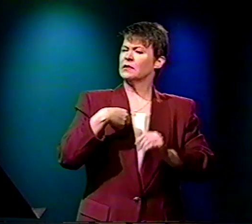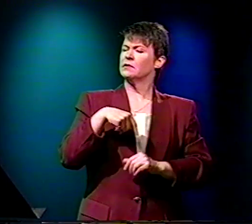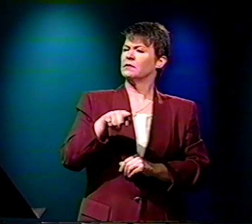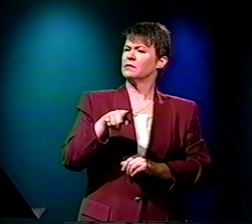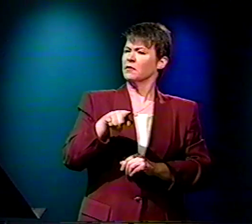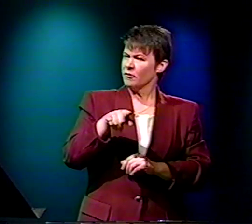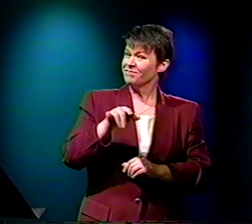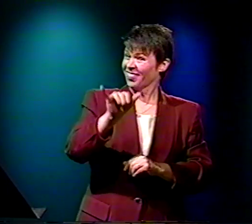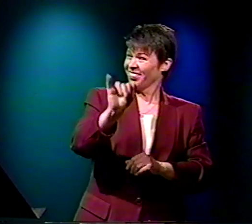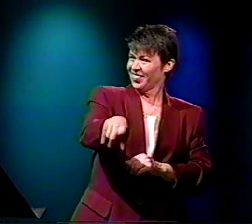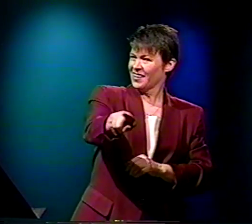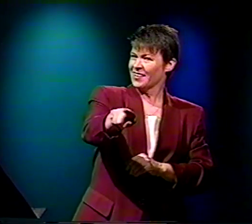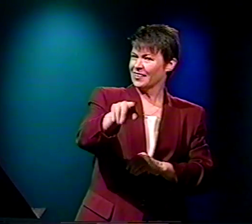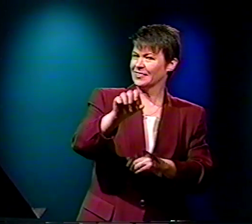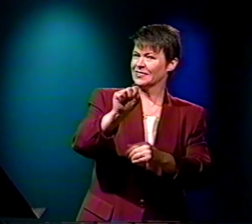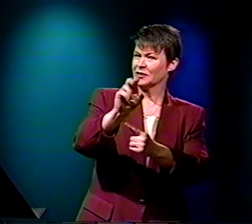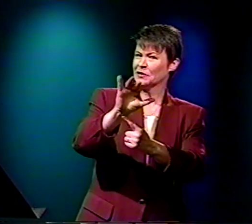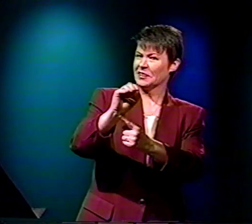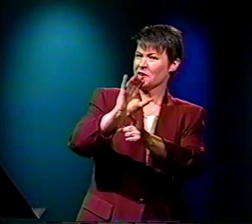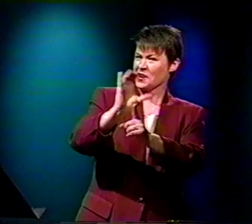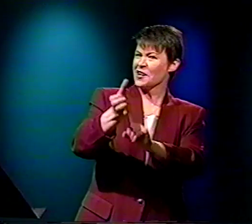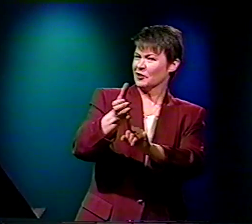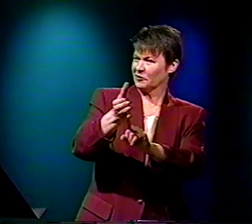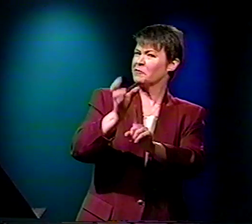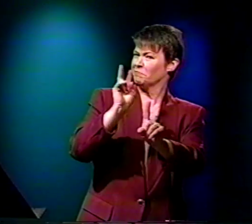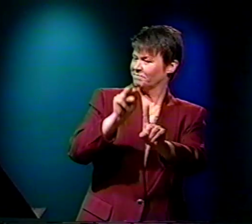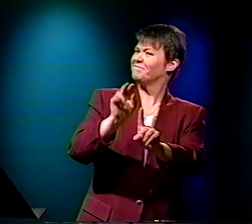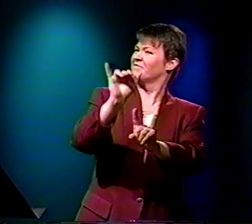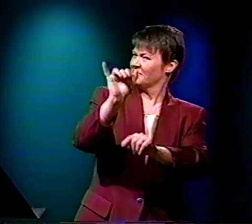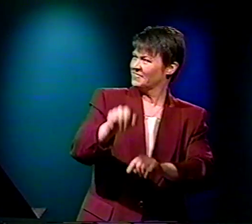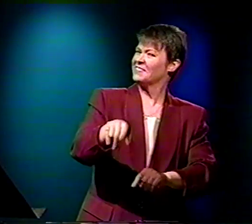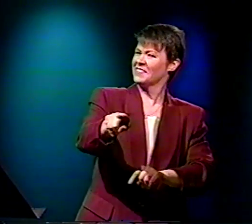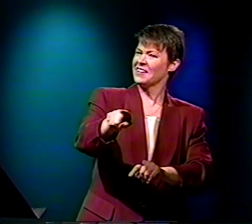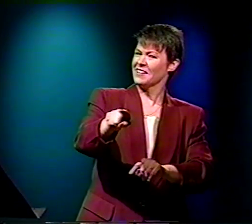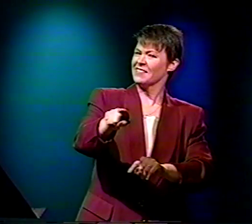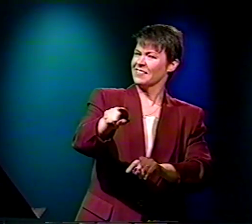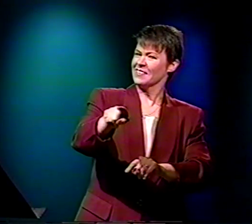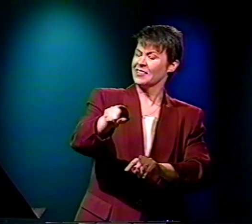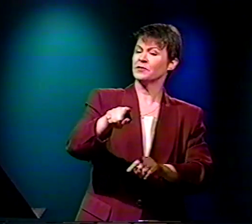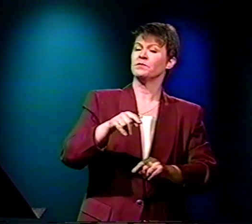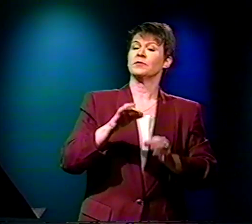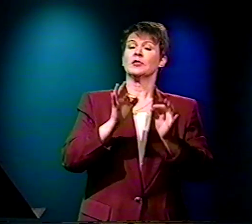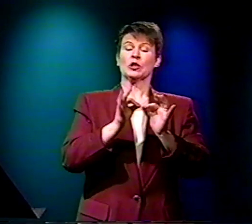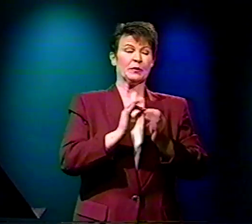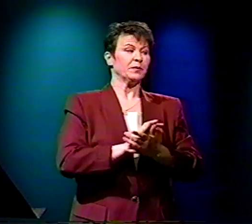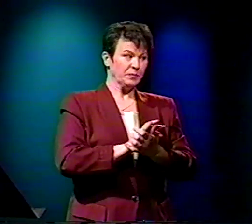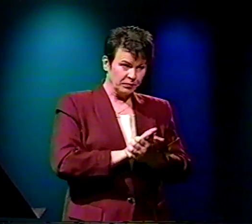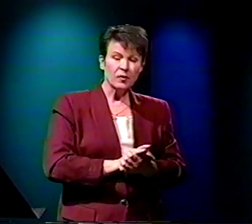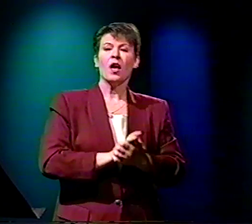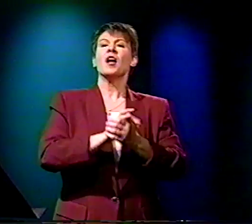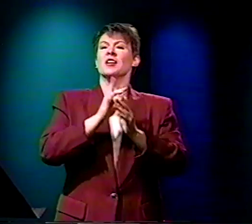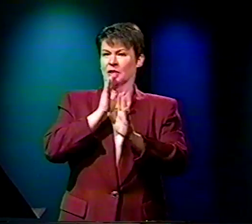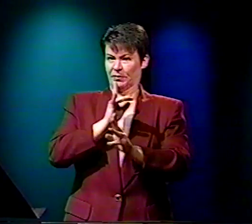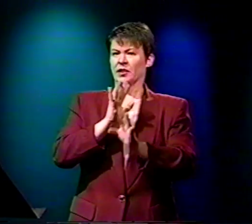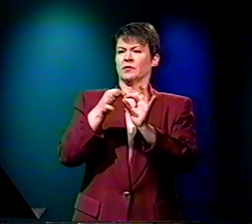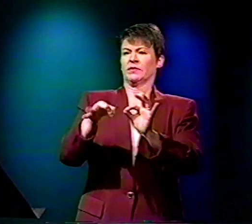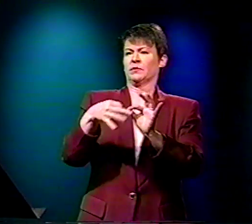what you mean when you're explaining this social cultural perspective? And I said, yes, that's what I mean. Now, when the interpreter